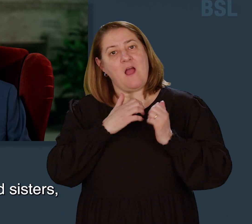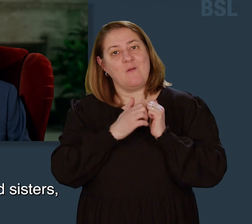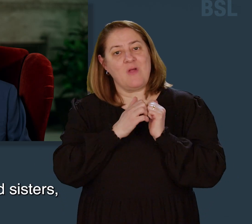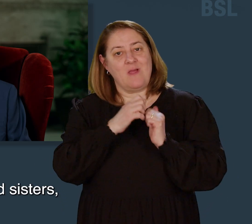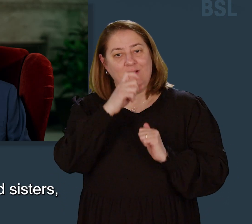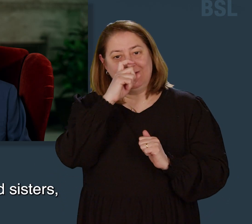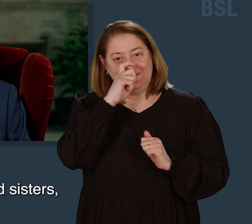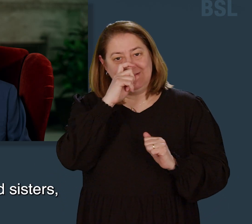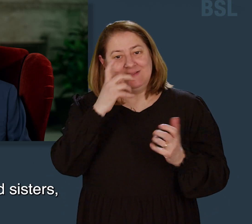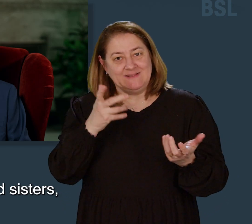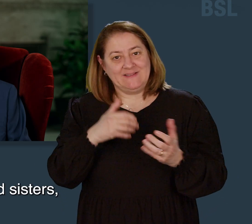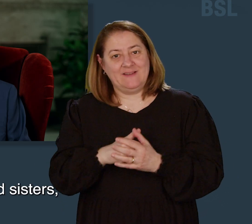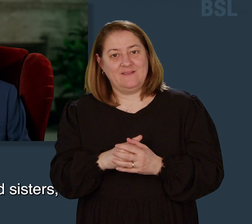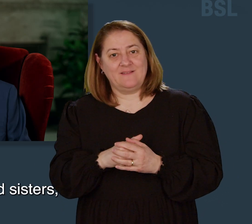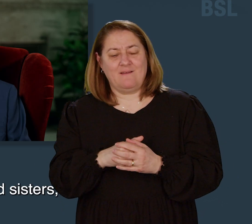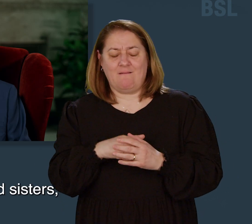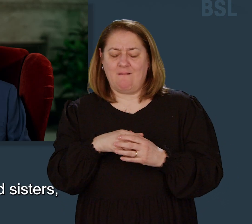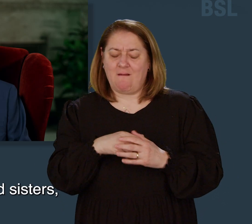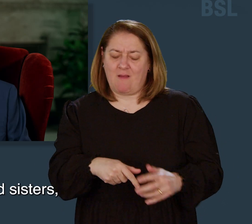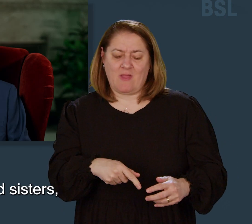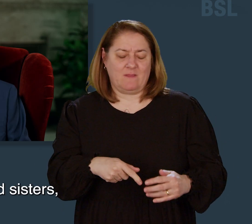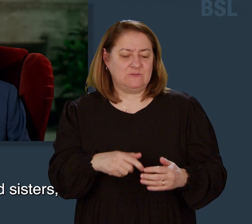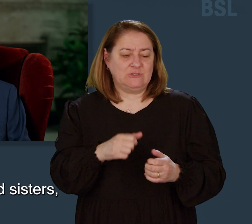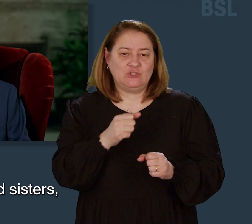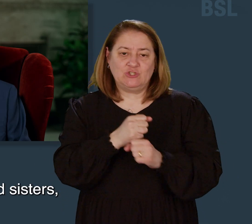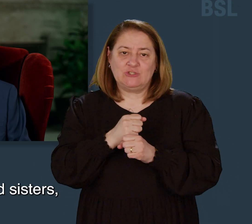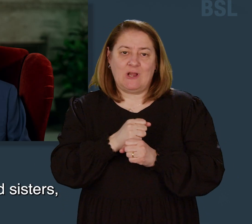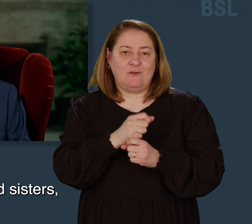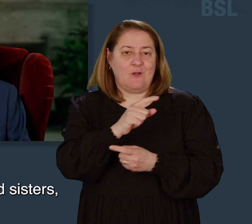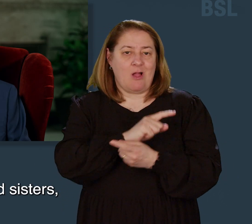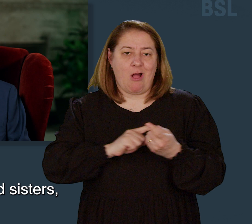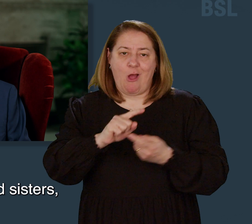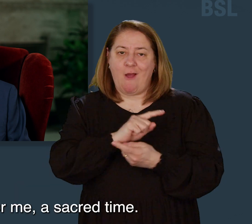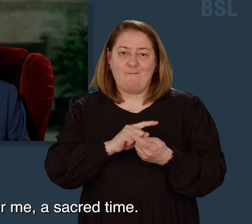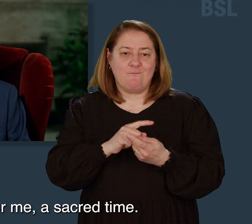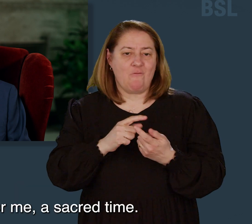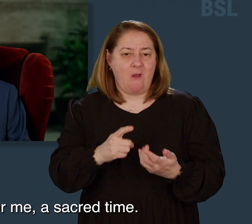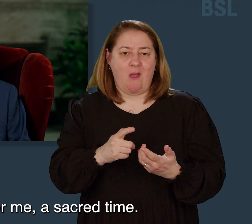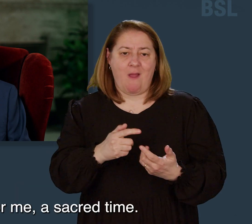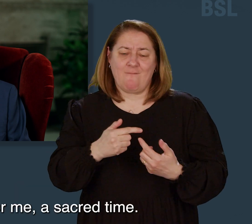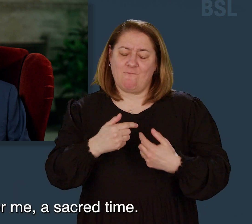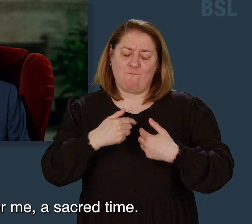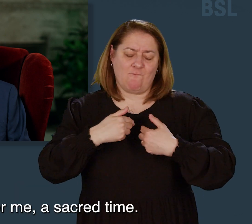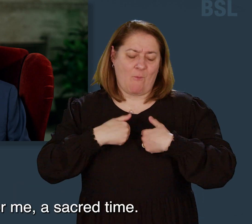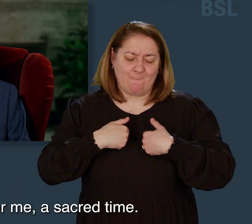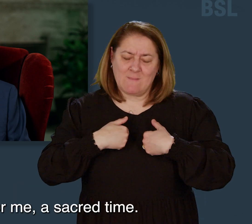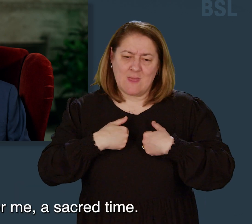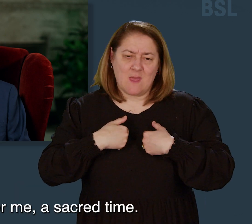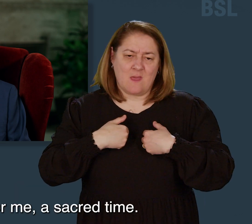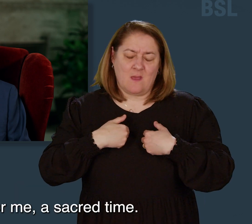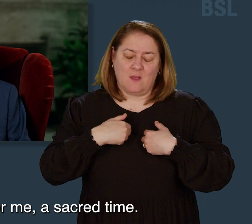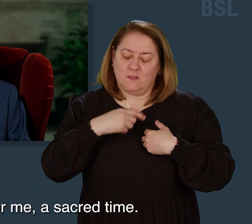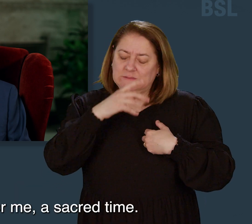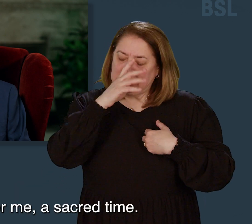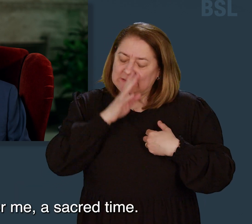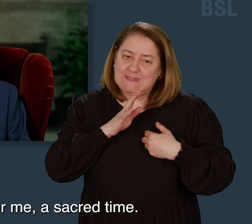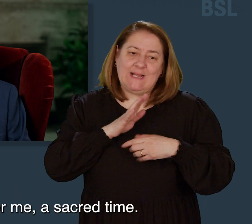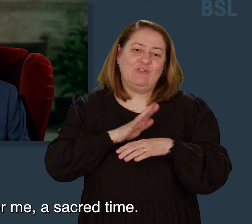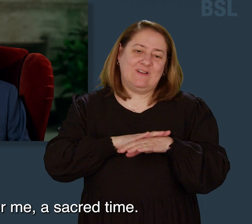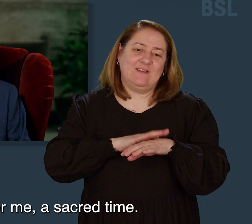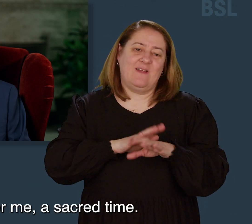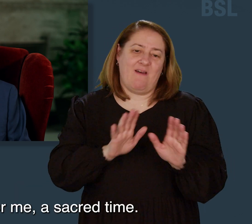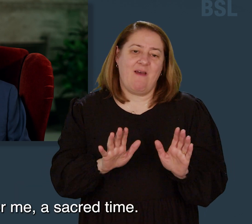My beloved brothers and sisters, this session of General Conference has been for me